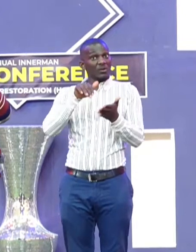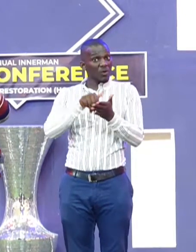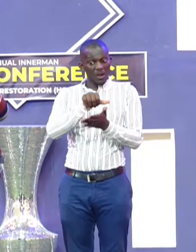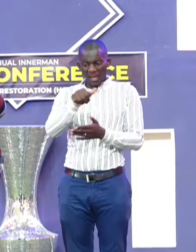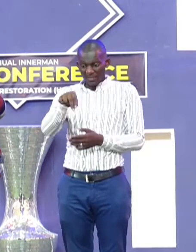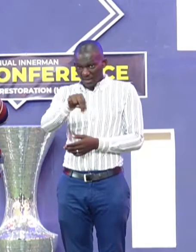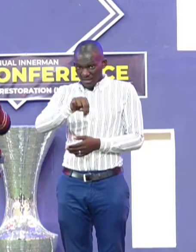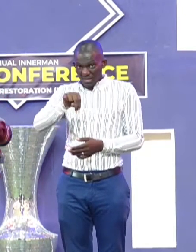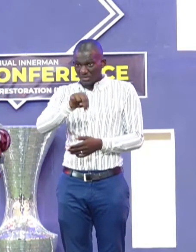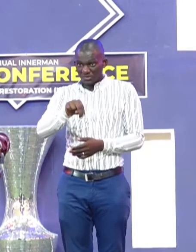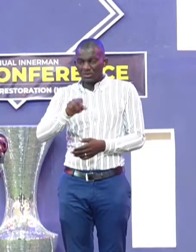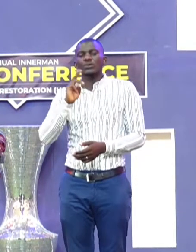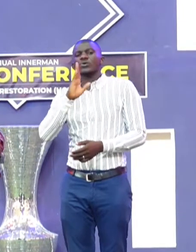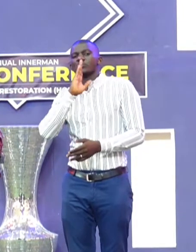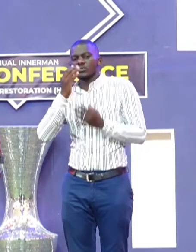And